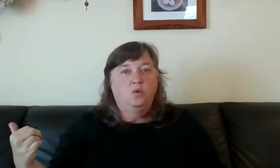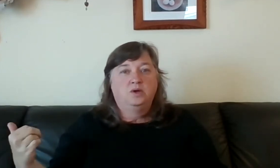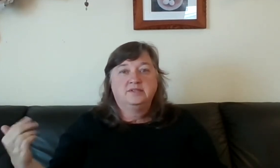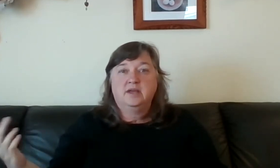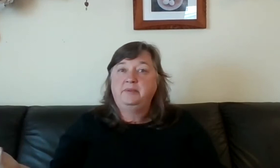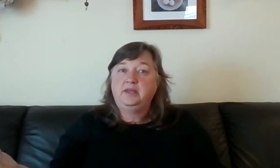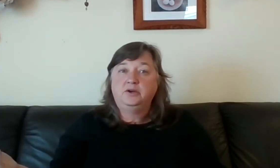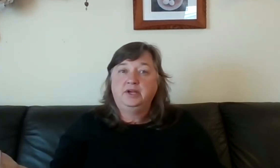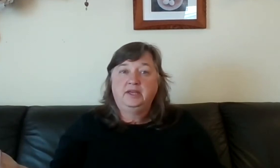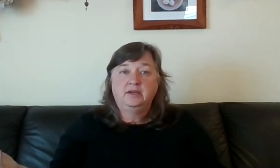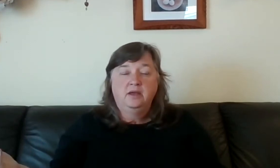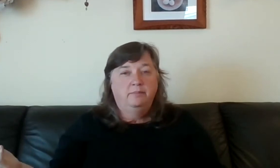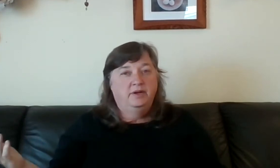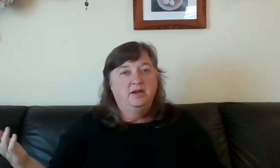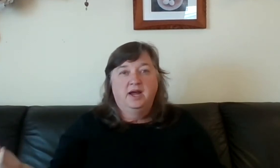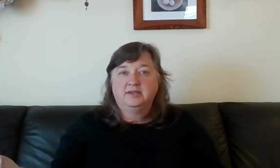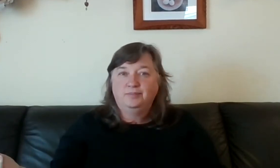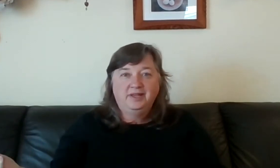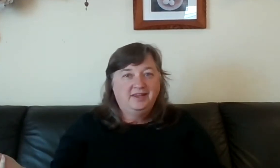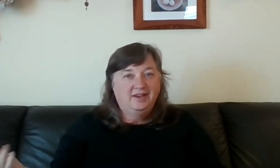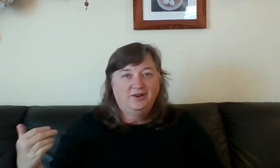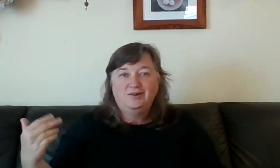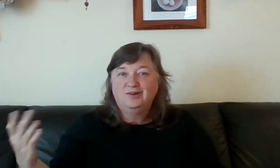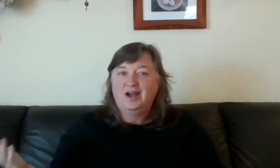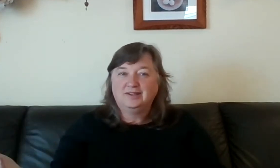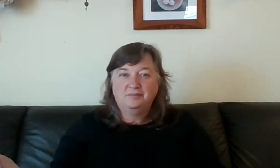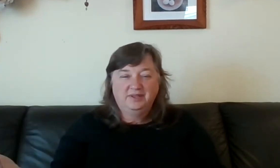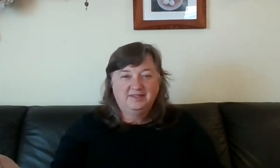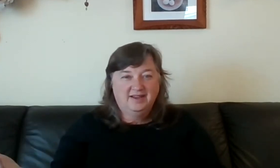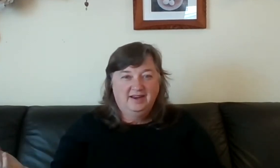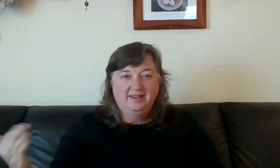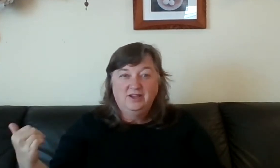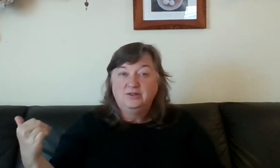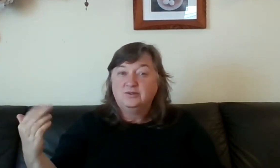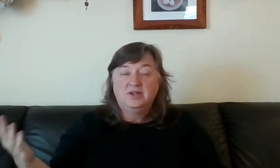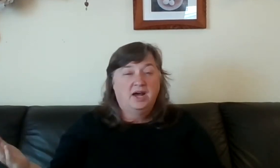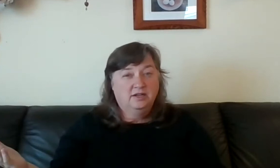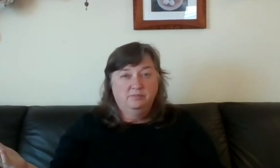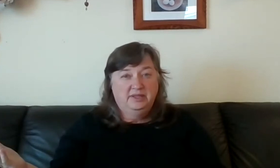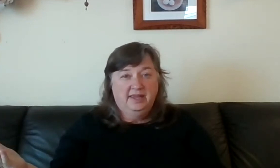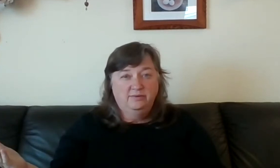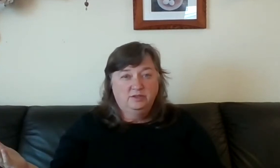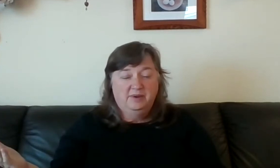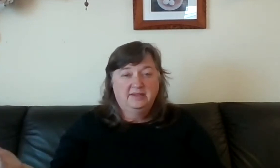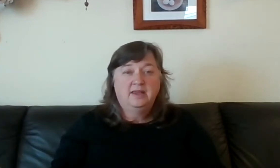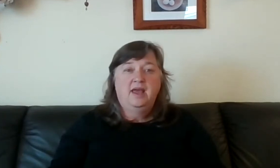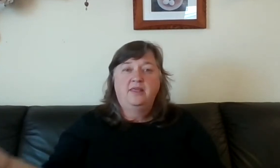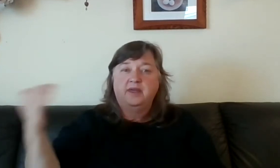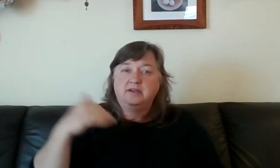or some hearing, but not complete hearing or not complete signing, so not a complete language base, and then coming